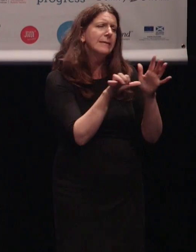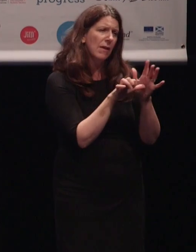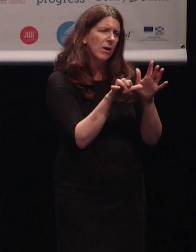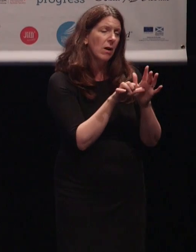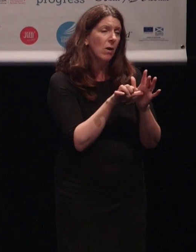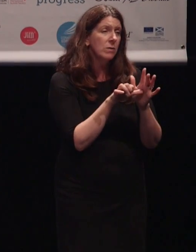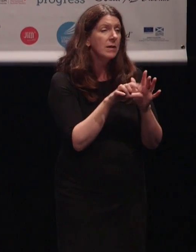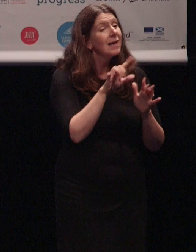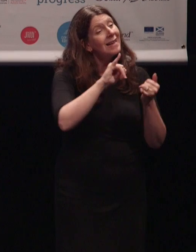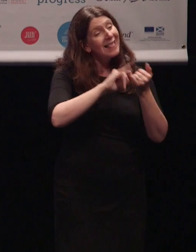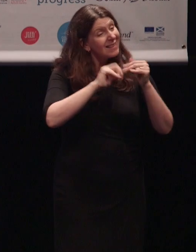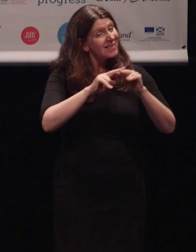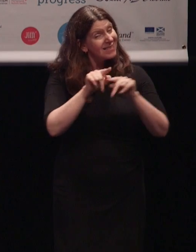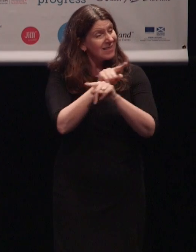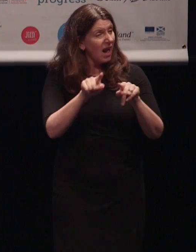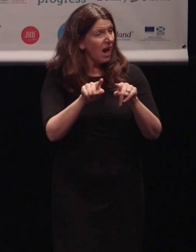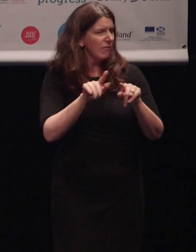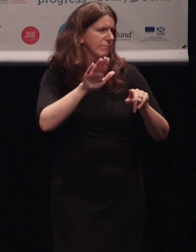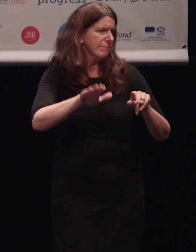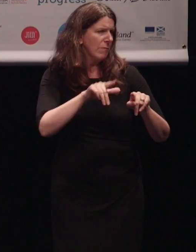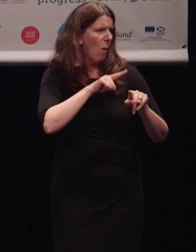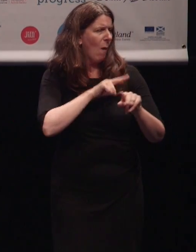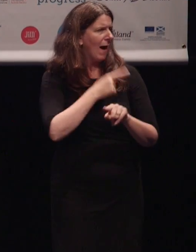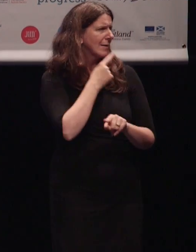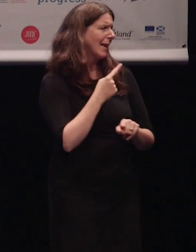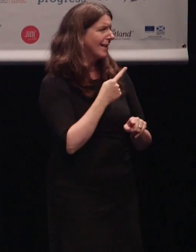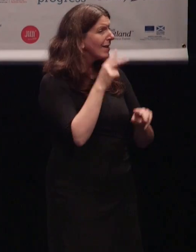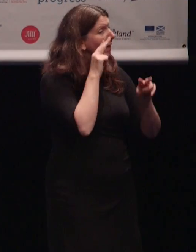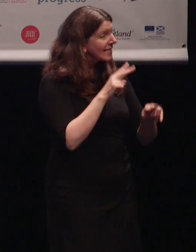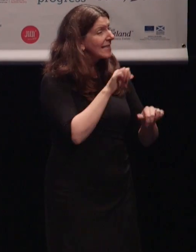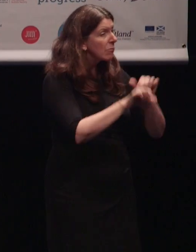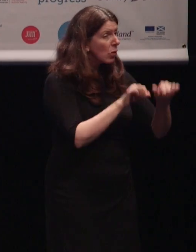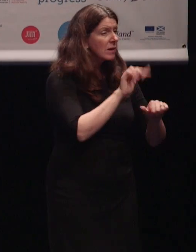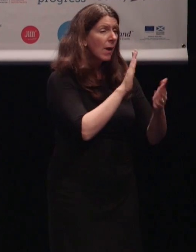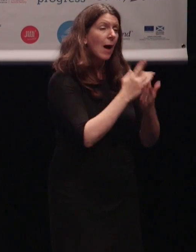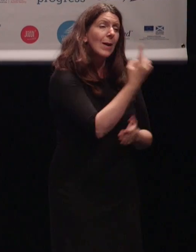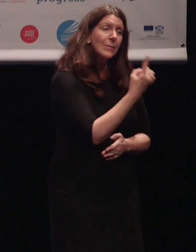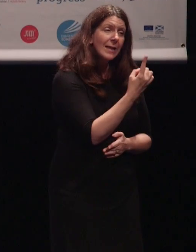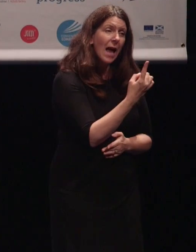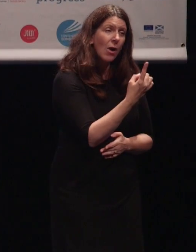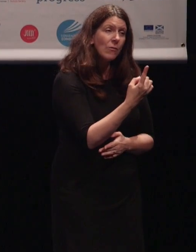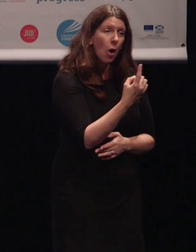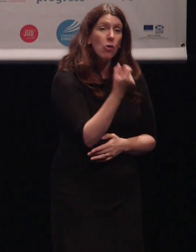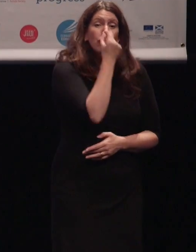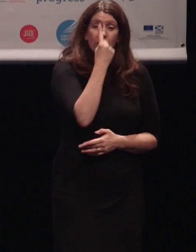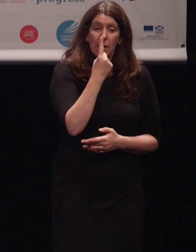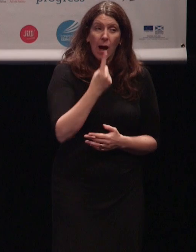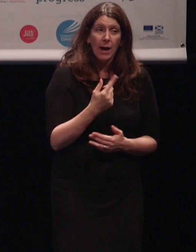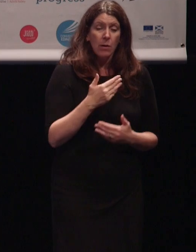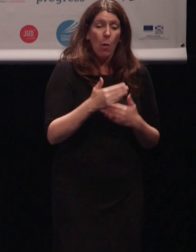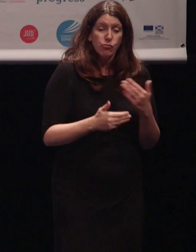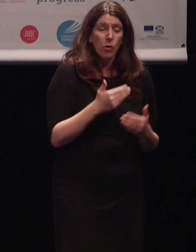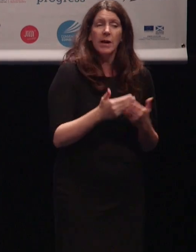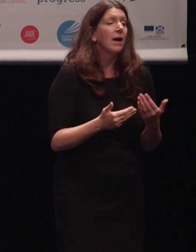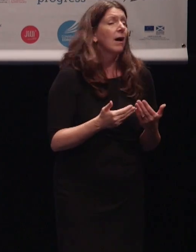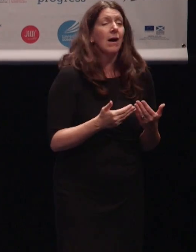person always tells you everything is, you see progress, but the person doesn't see it himself. So when he was